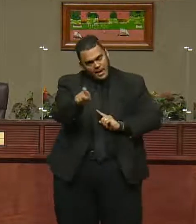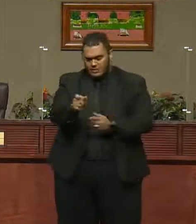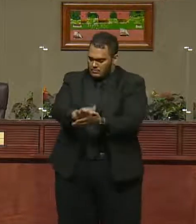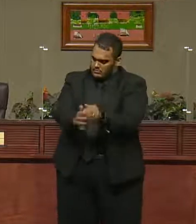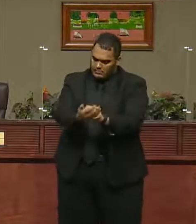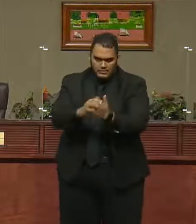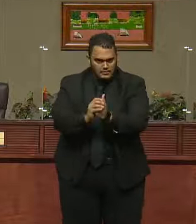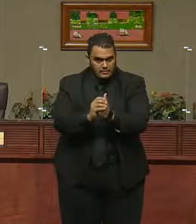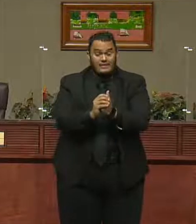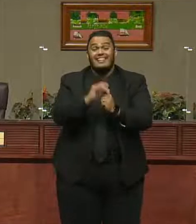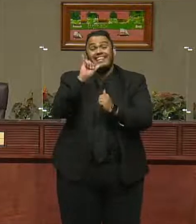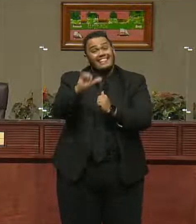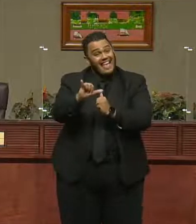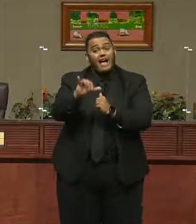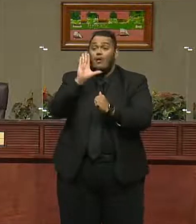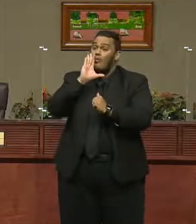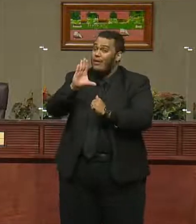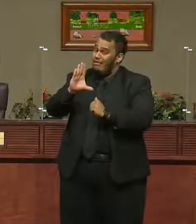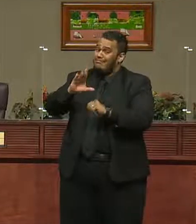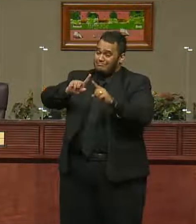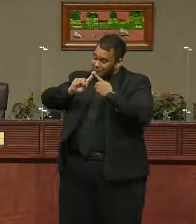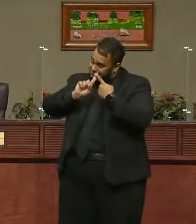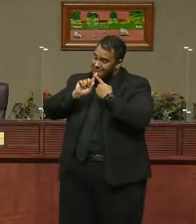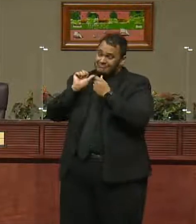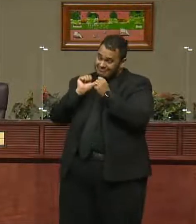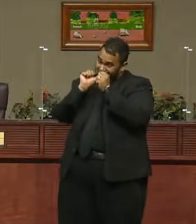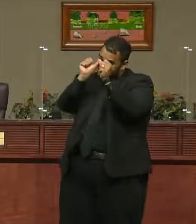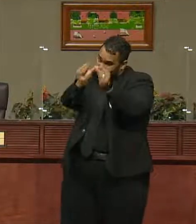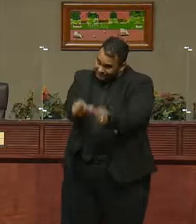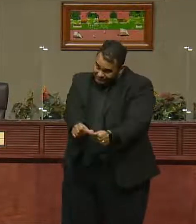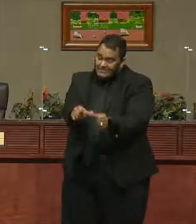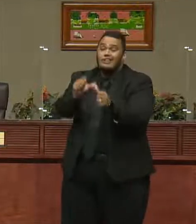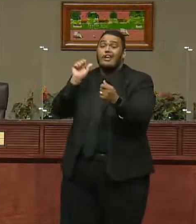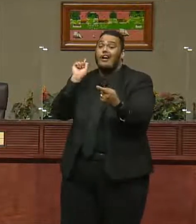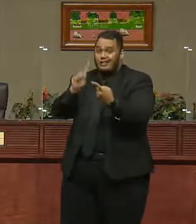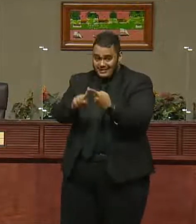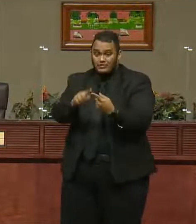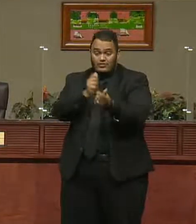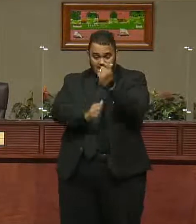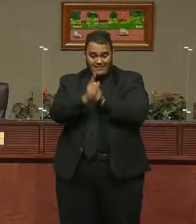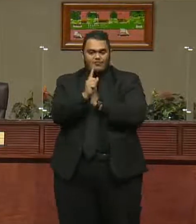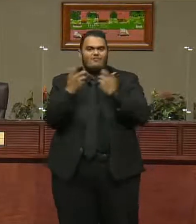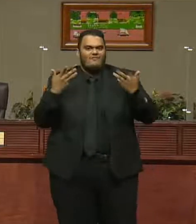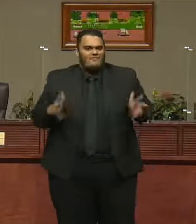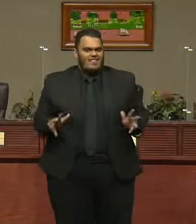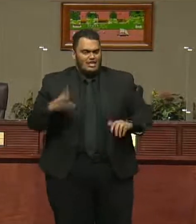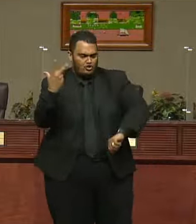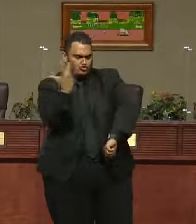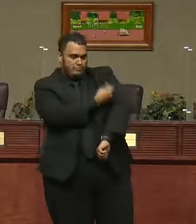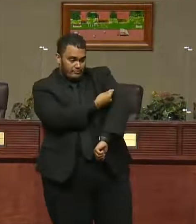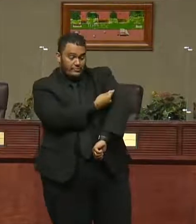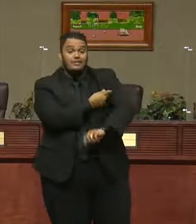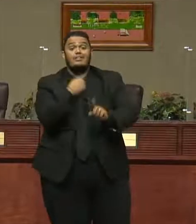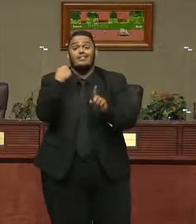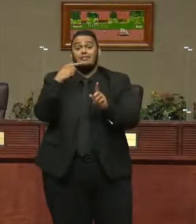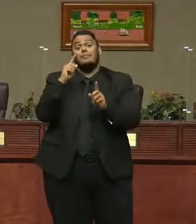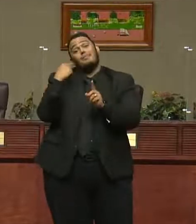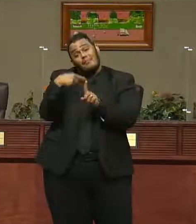for until everyone is vaccinated and until we can identify and contain the variants.